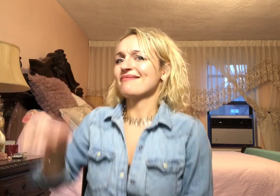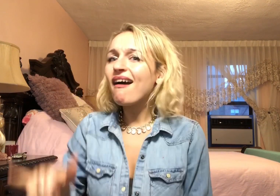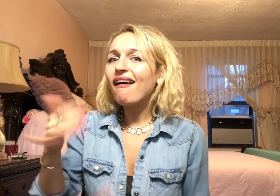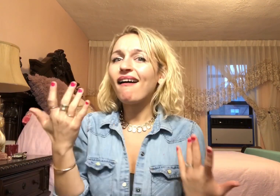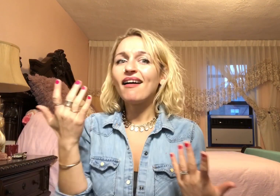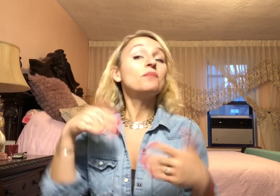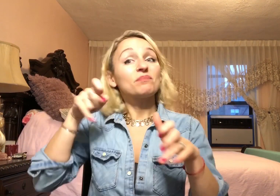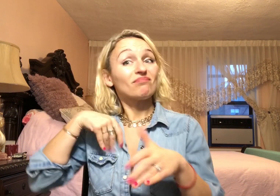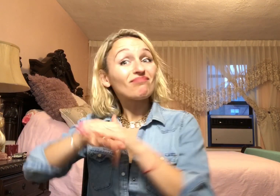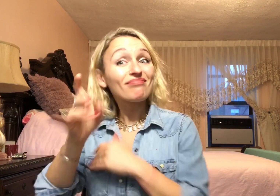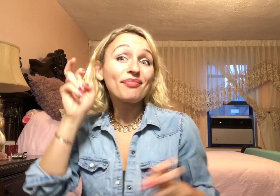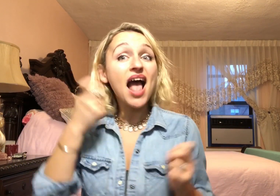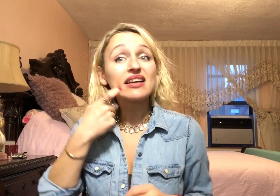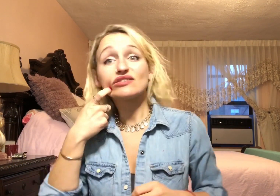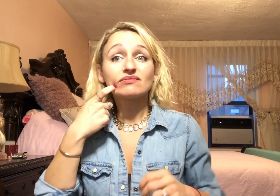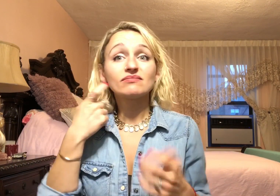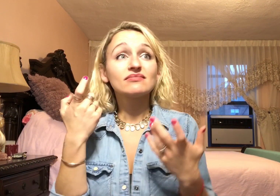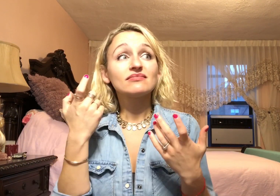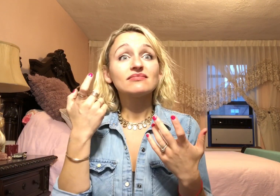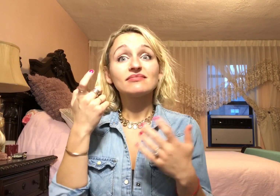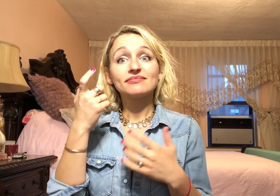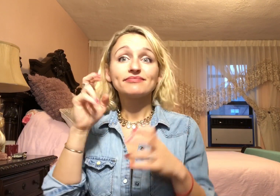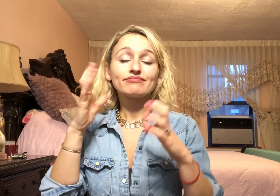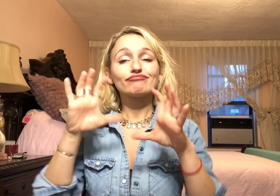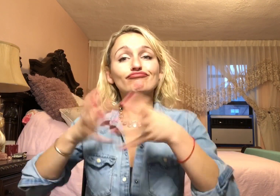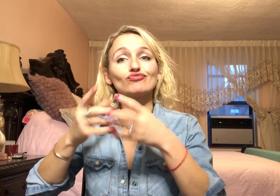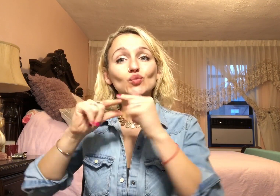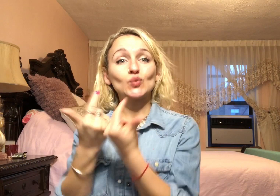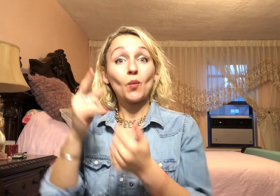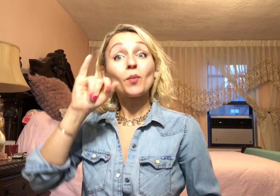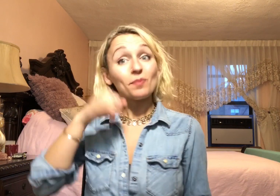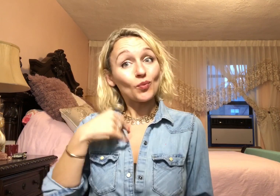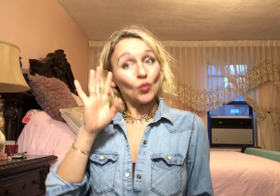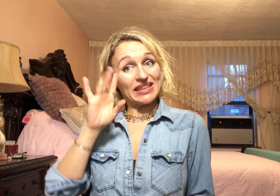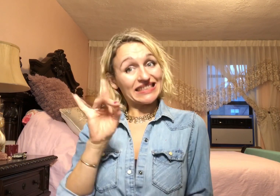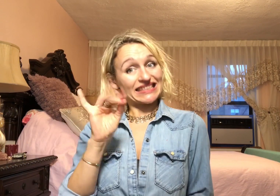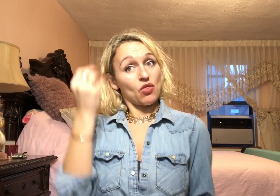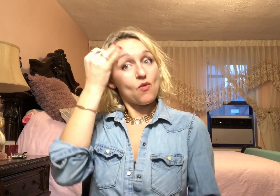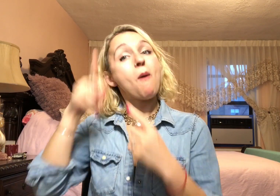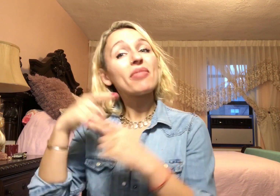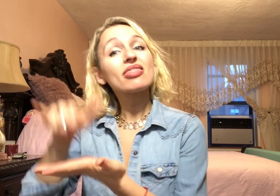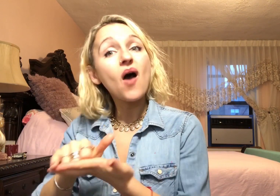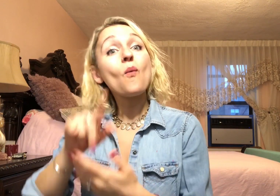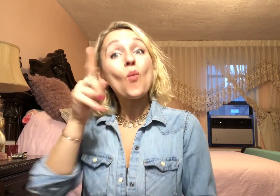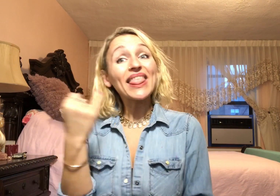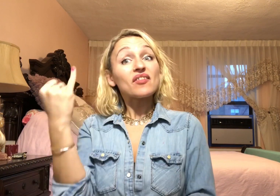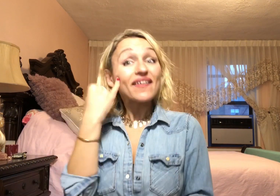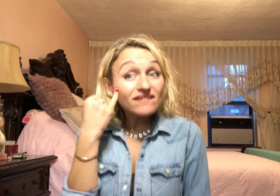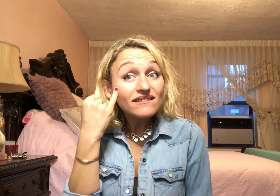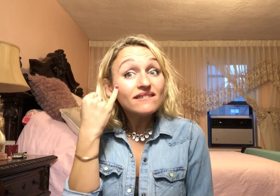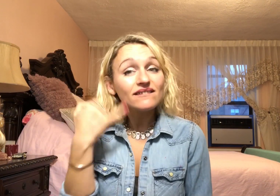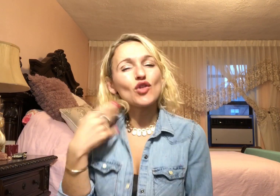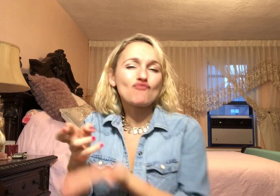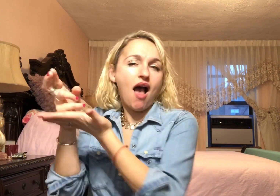That's not the direction I'd like to see my life heading. I did entertain the thought of attending support groups or going to